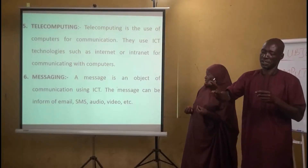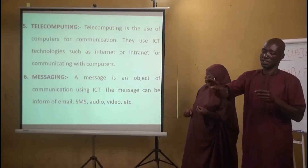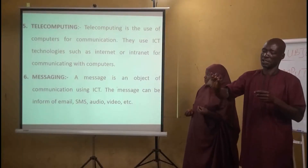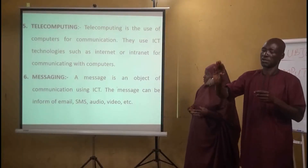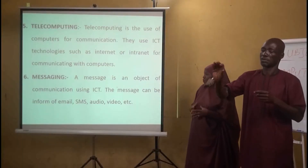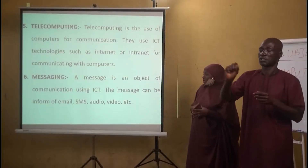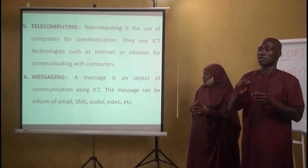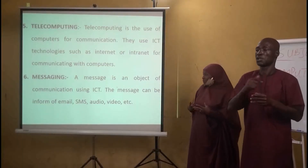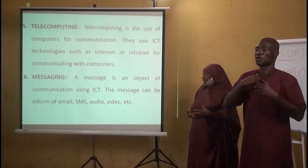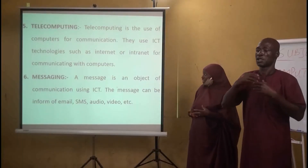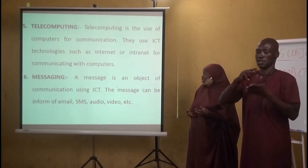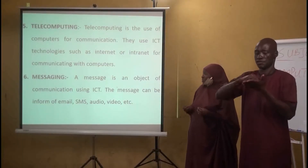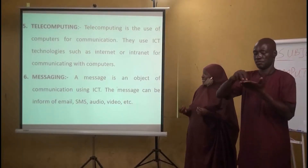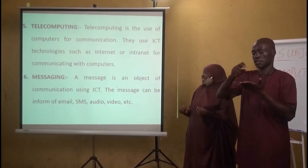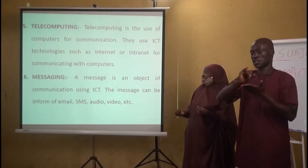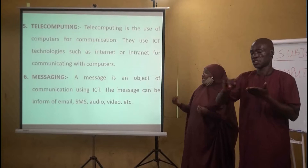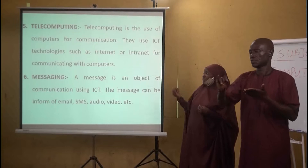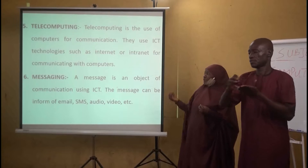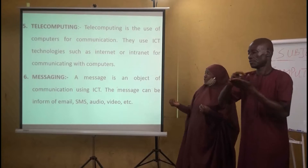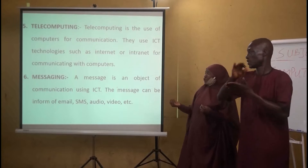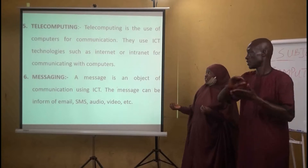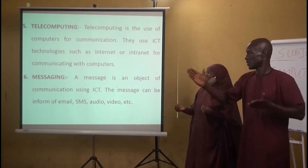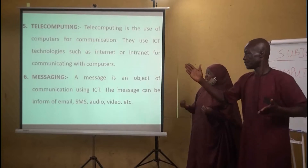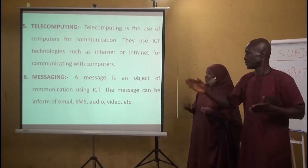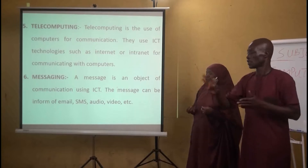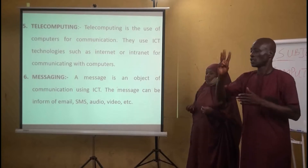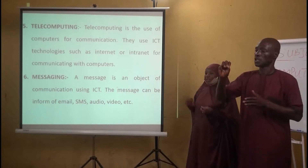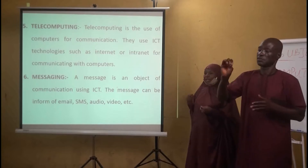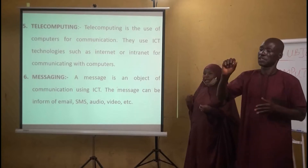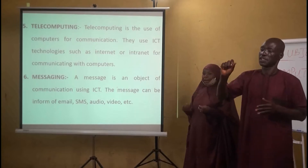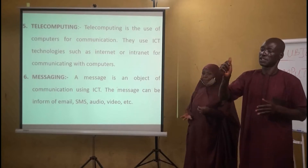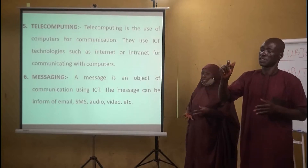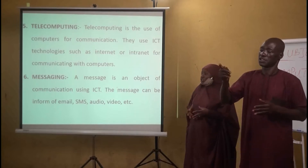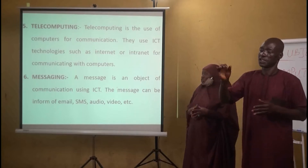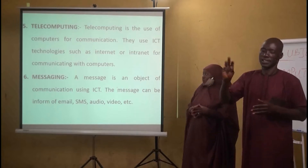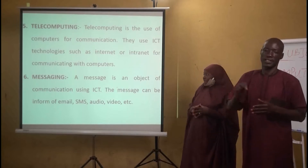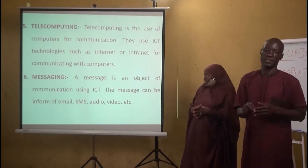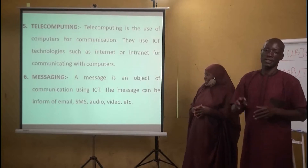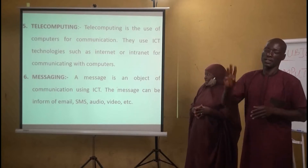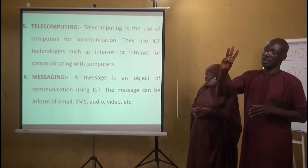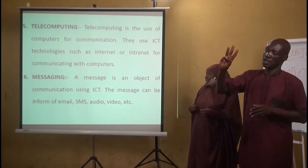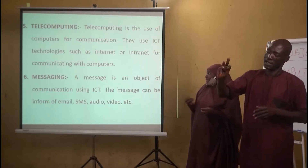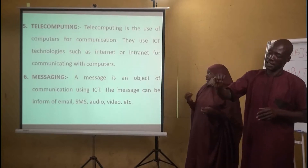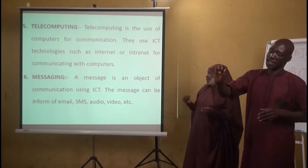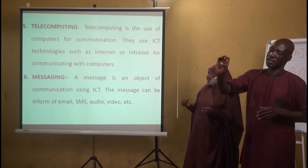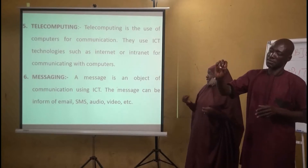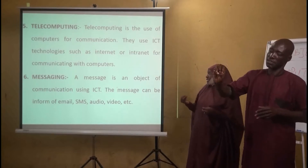messaging. What messaging? Messaging is the sixth aspect of the application of the ICT. A message is